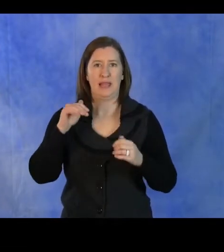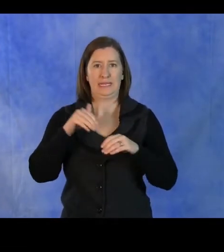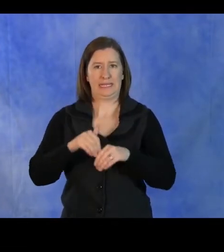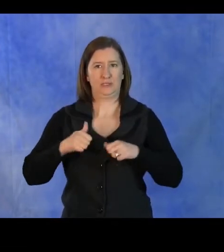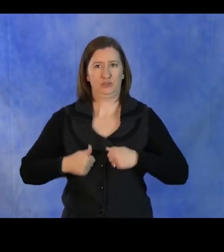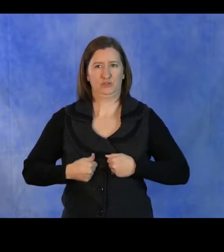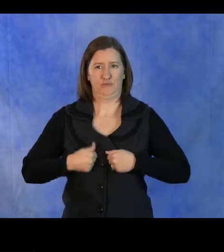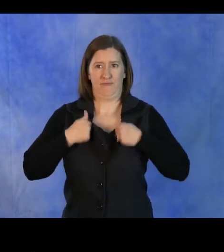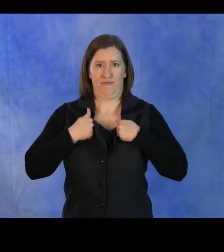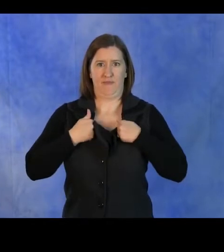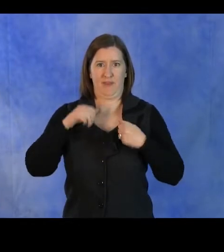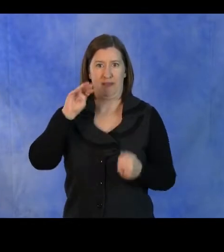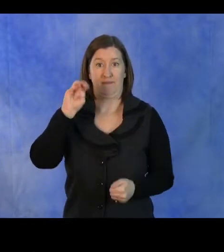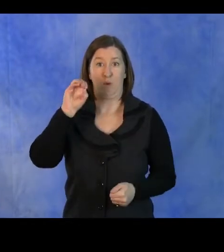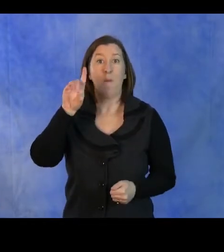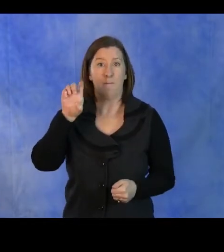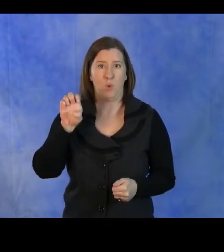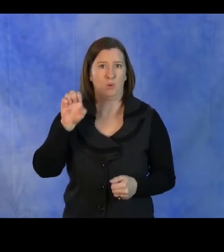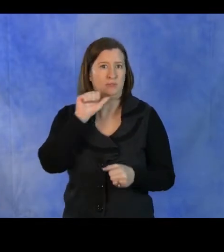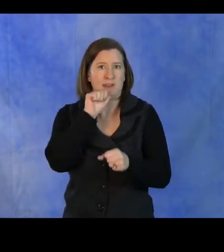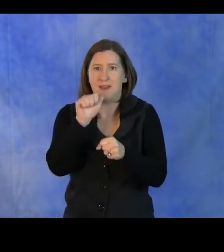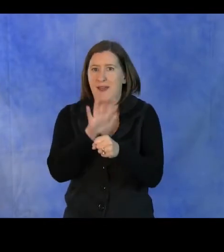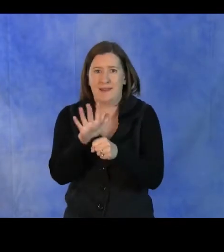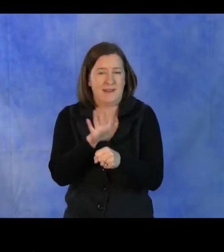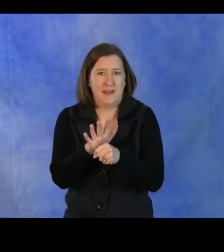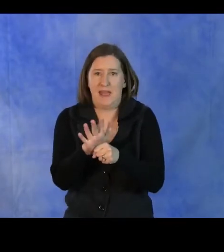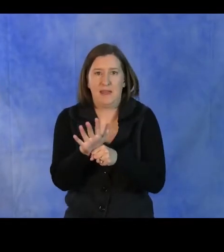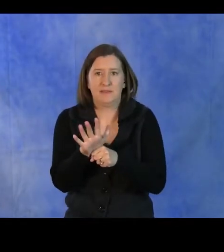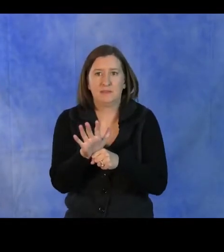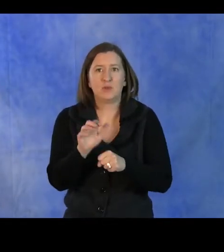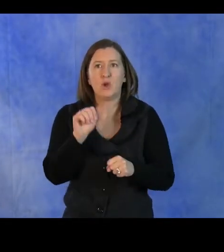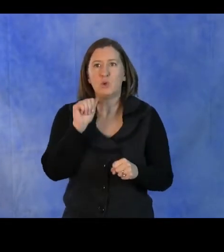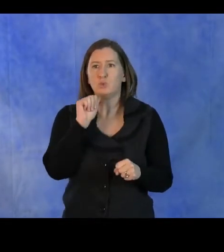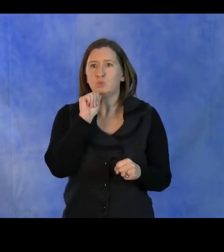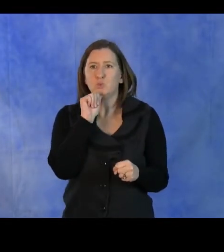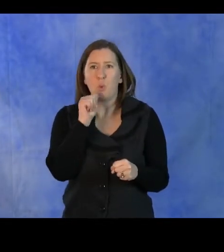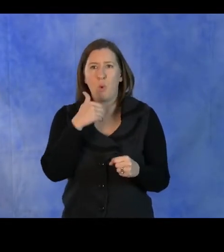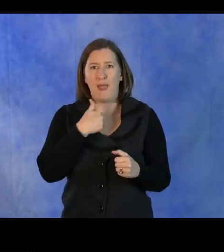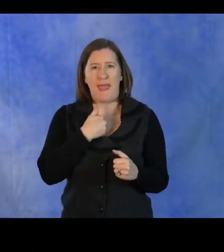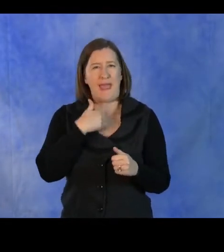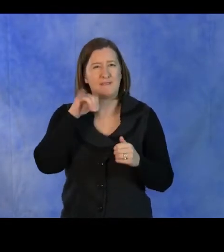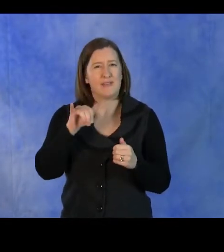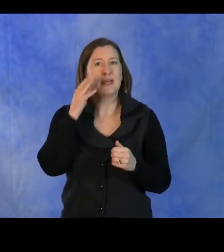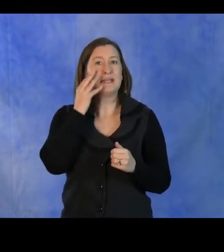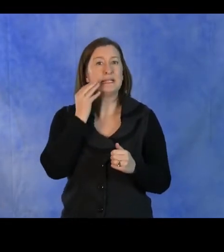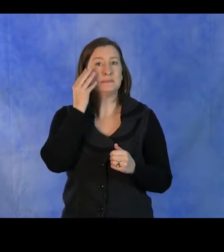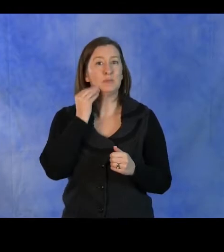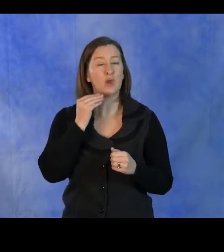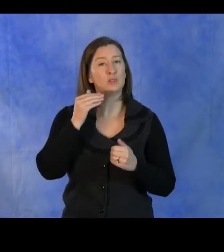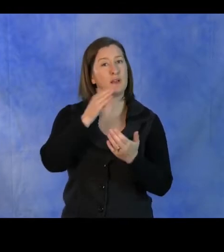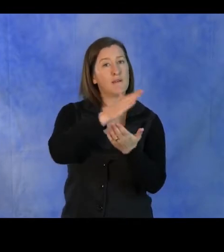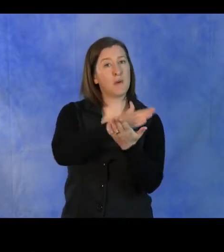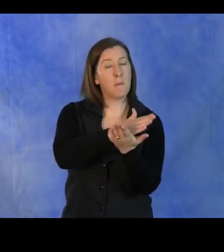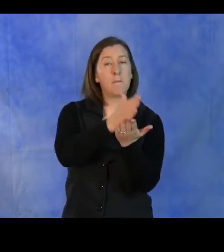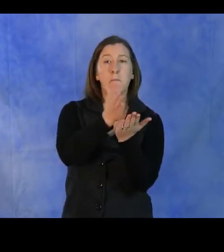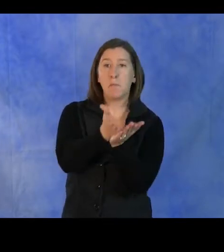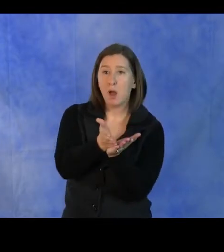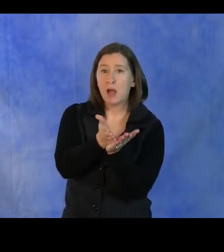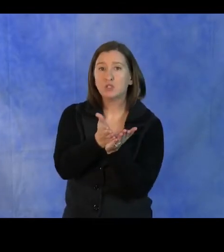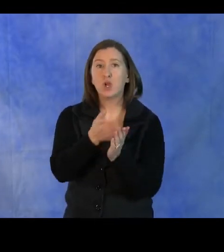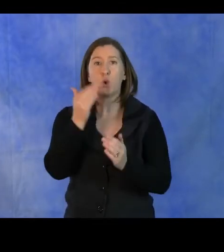So with money, sometimes we feel like, they're in survival mode and they don't have enough time